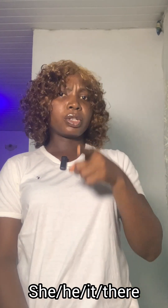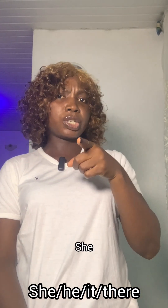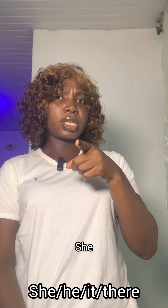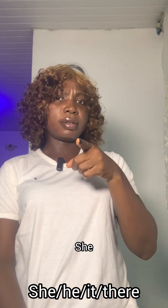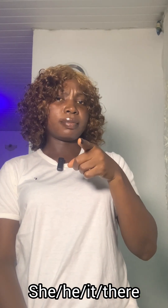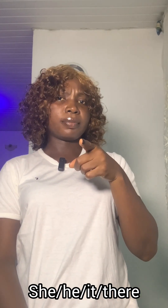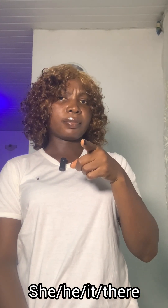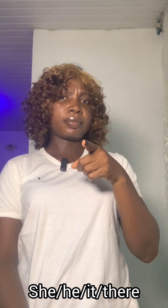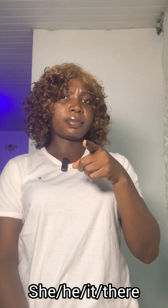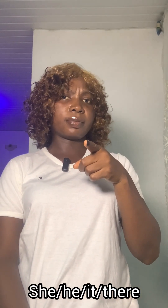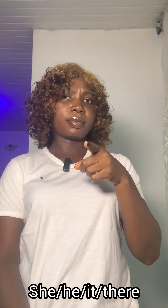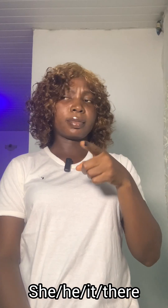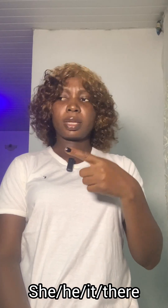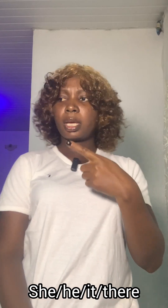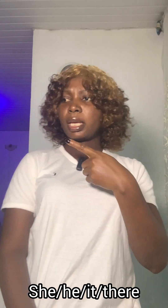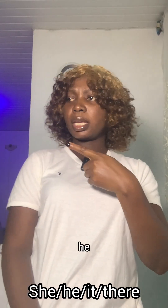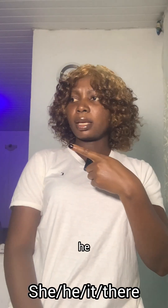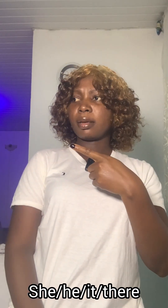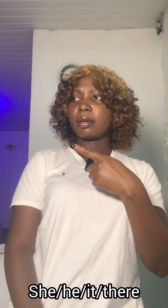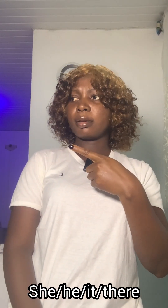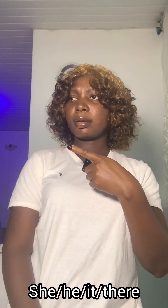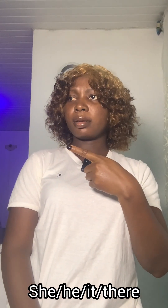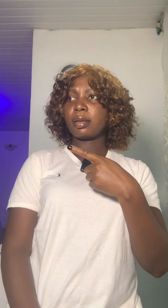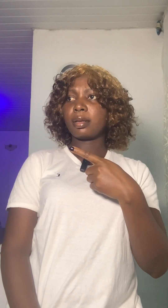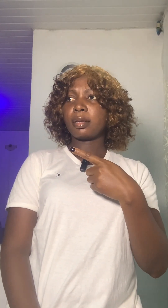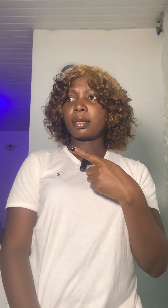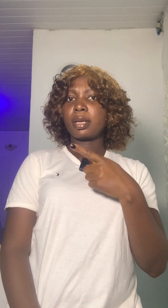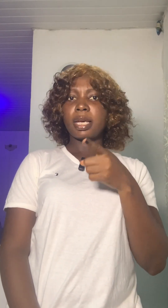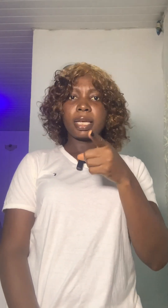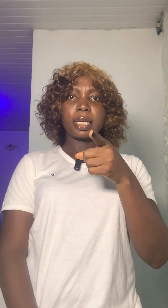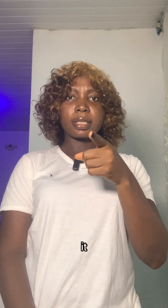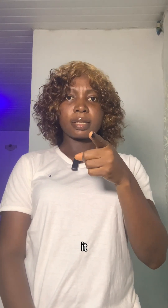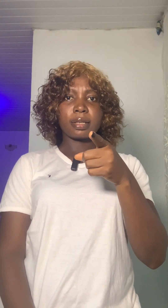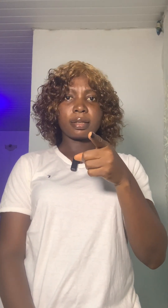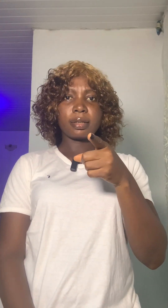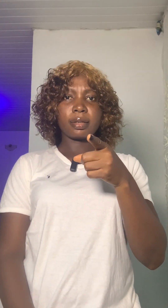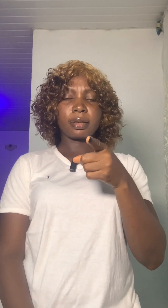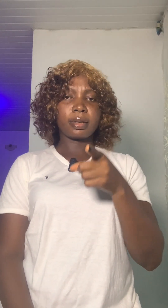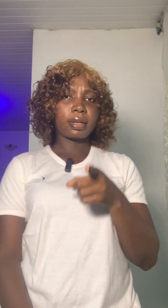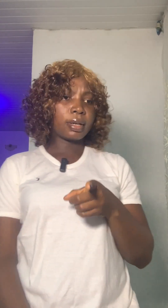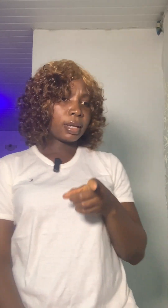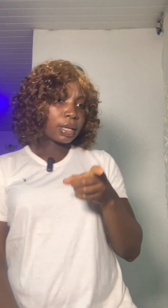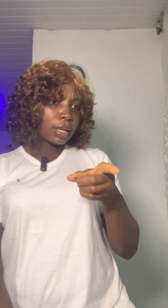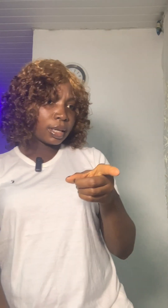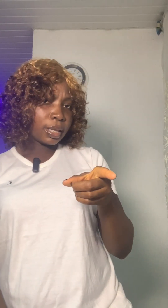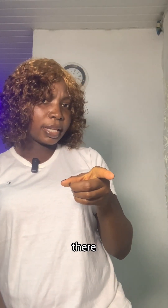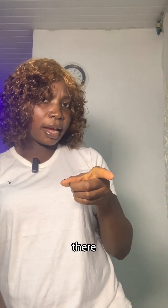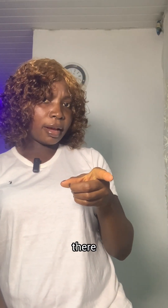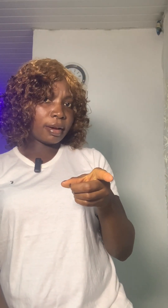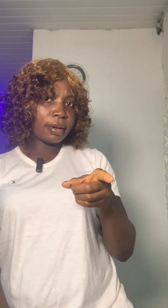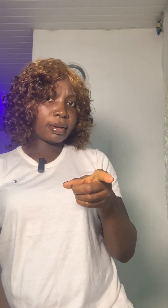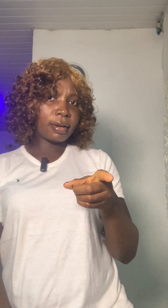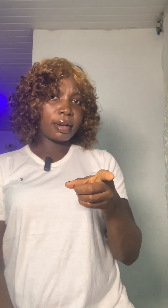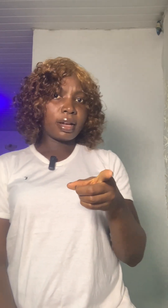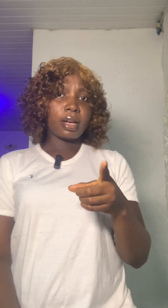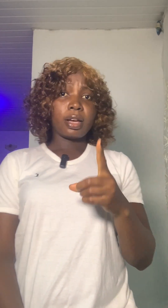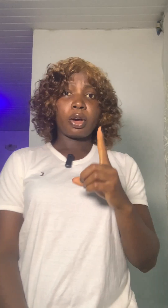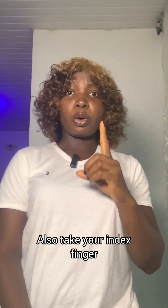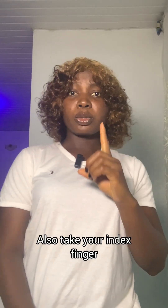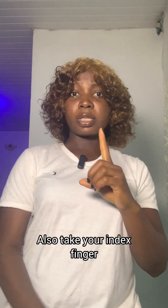She. He. It. There. Also take